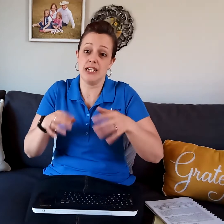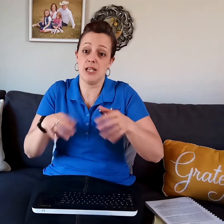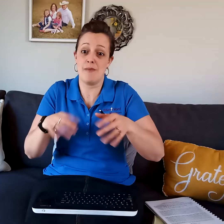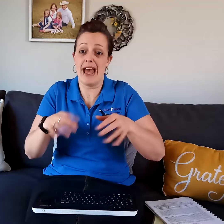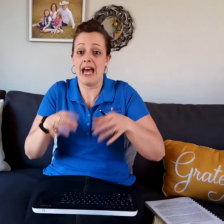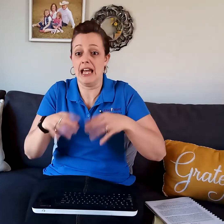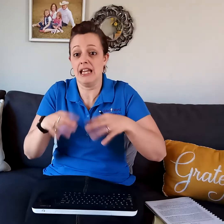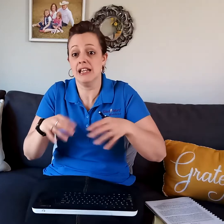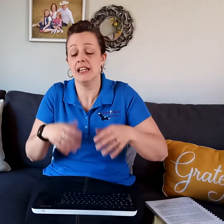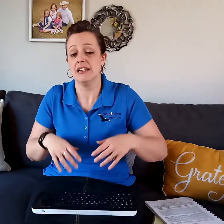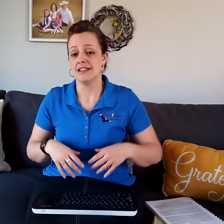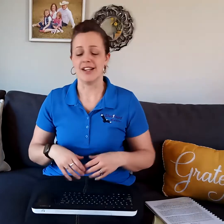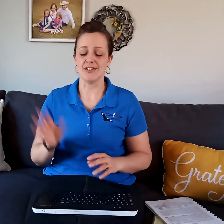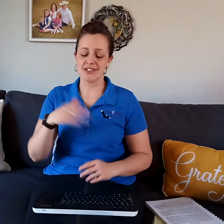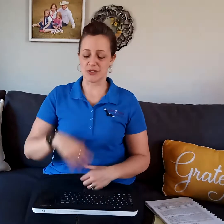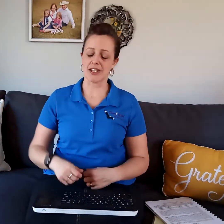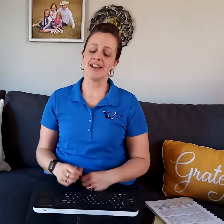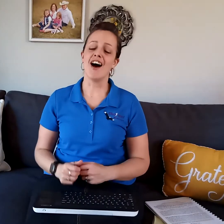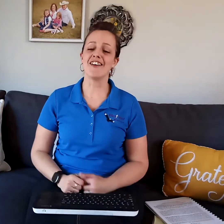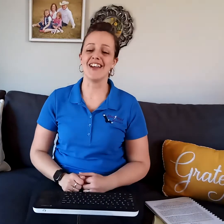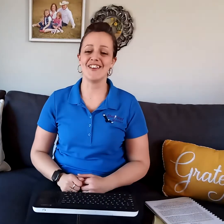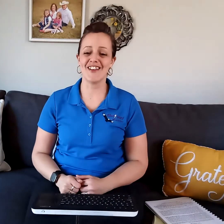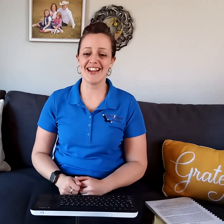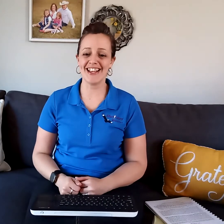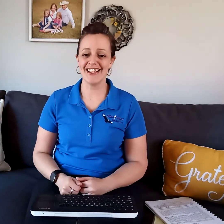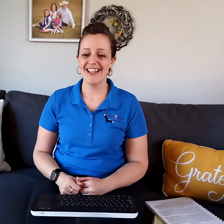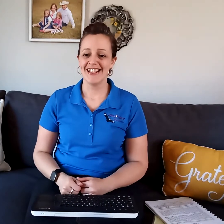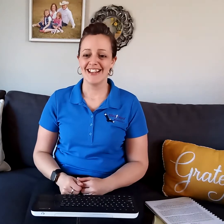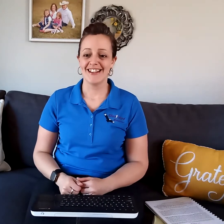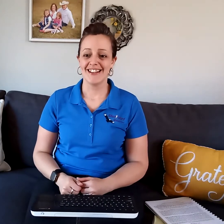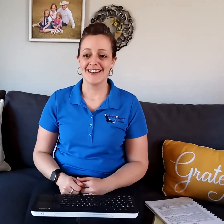really bad. No, I'm just joking. All right, are you ready?